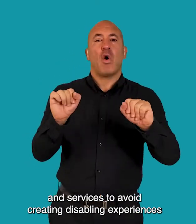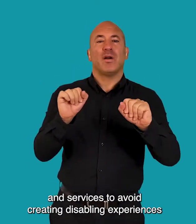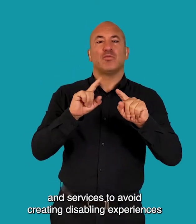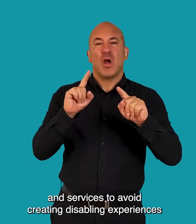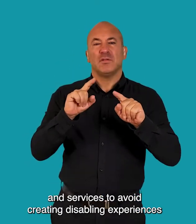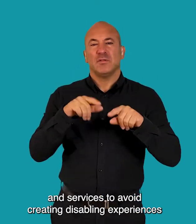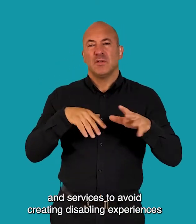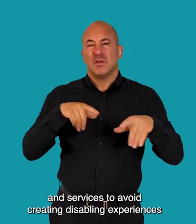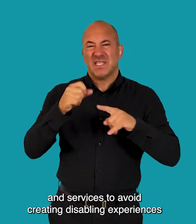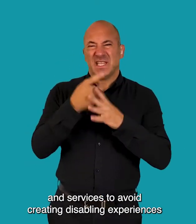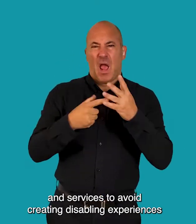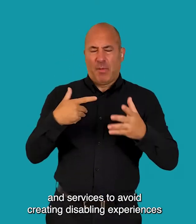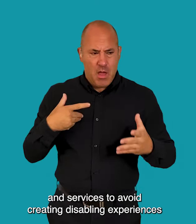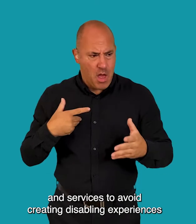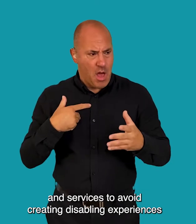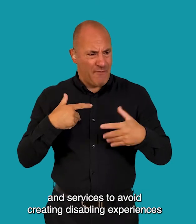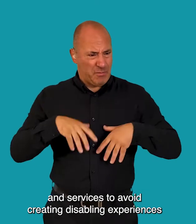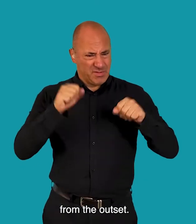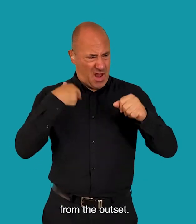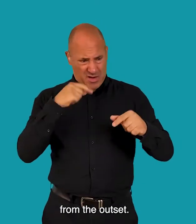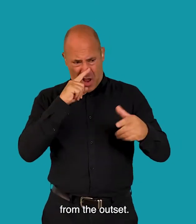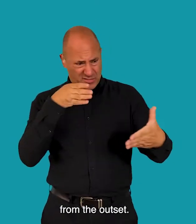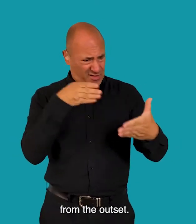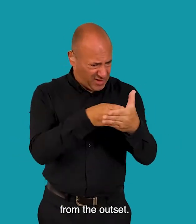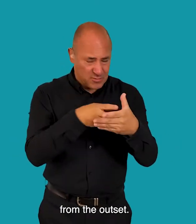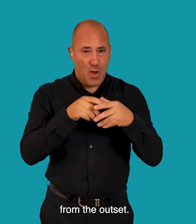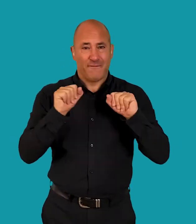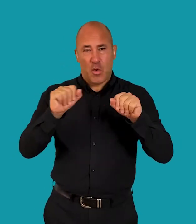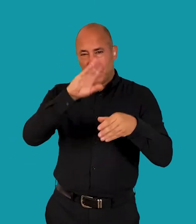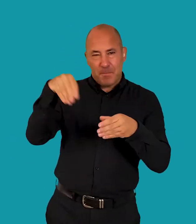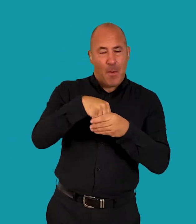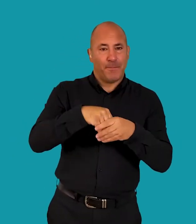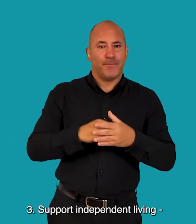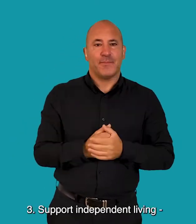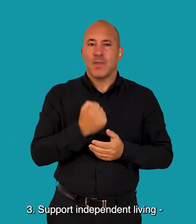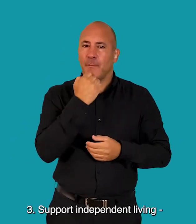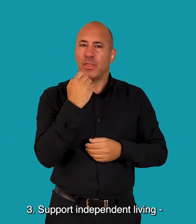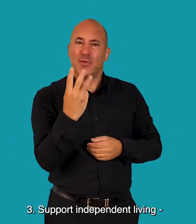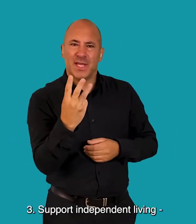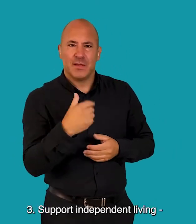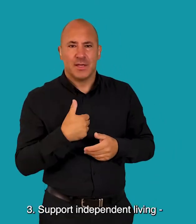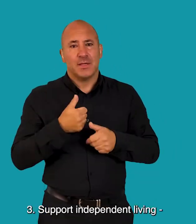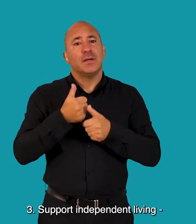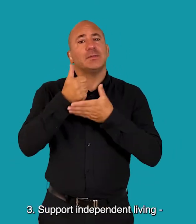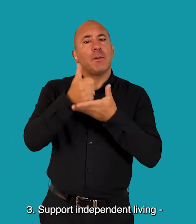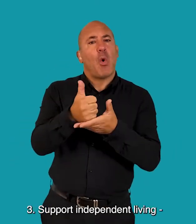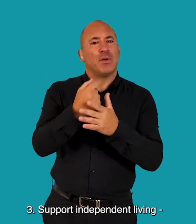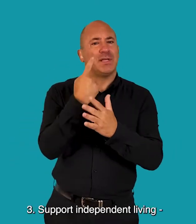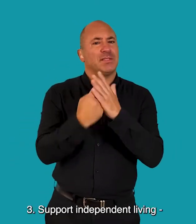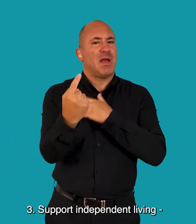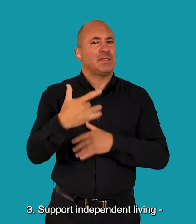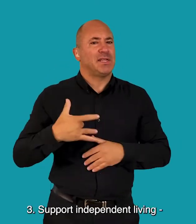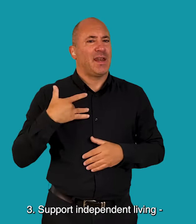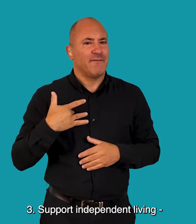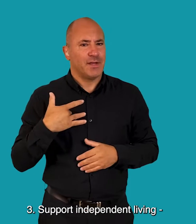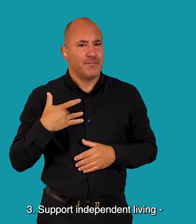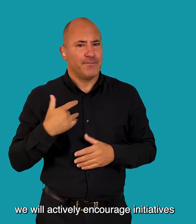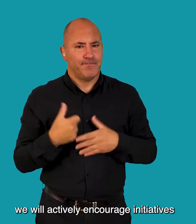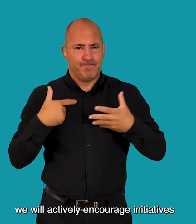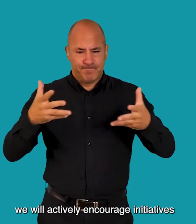creating disabling experiences from the outset. 3. Support independent living. We will